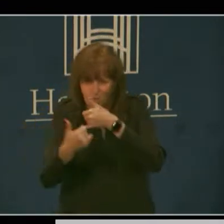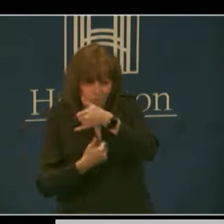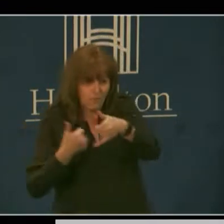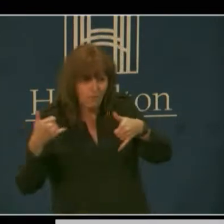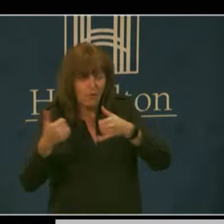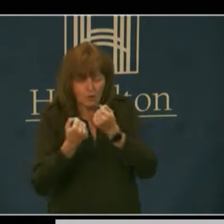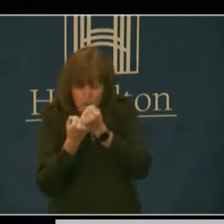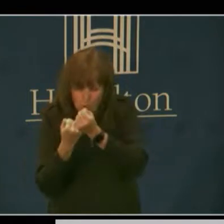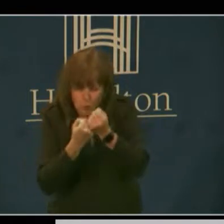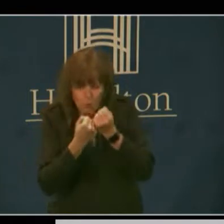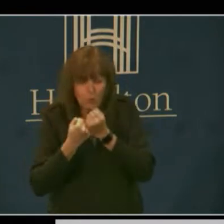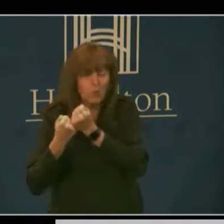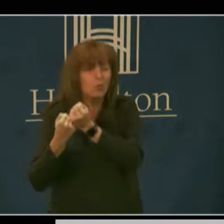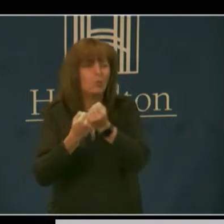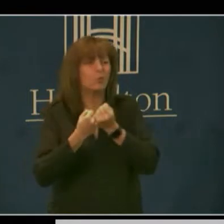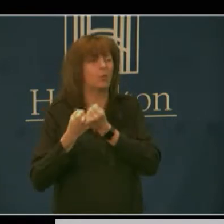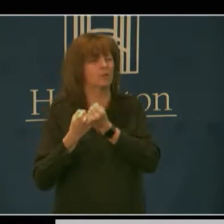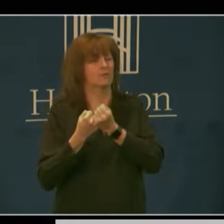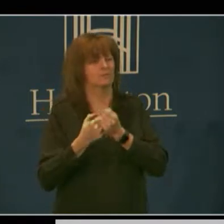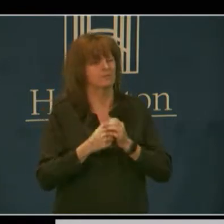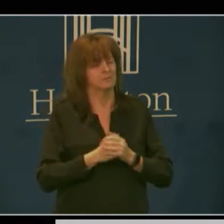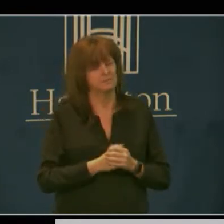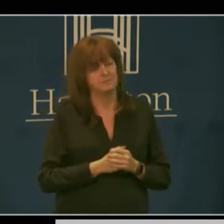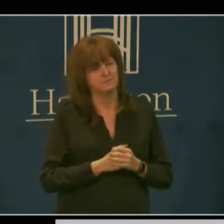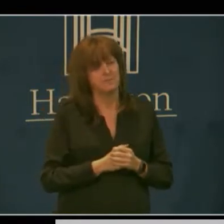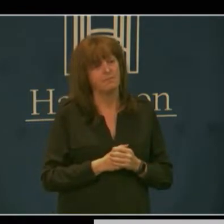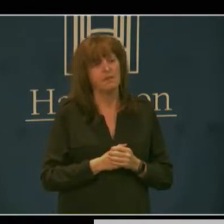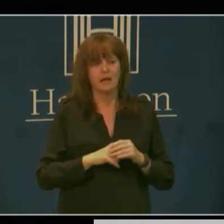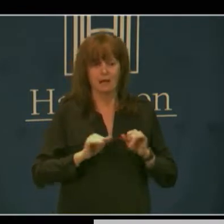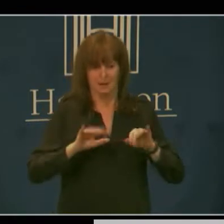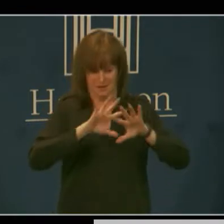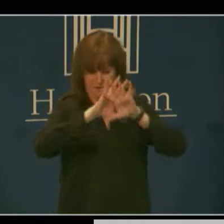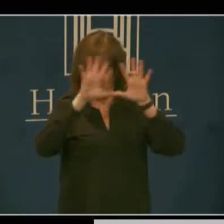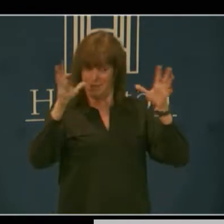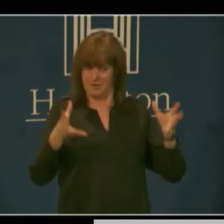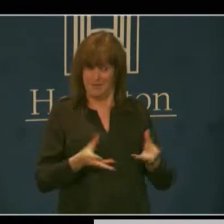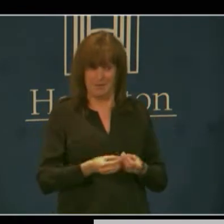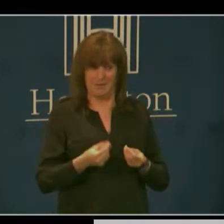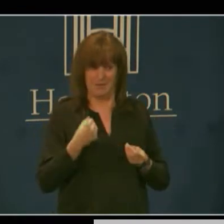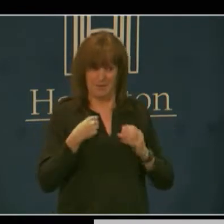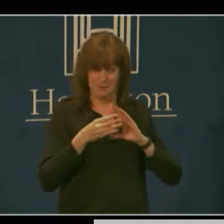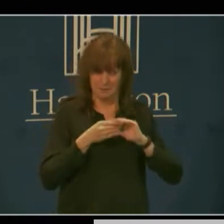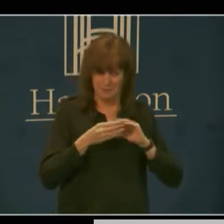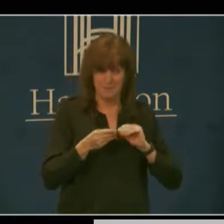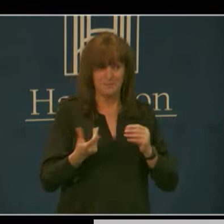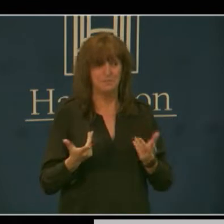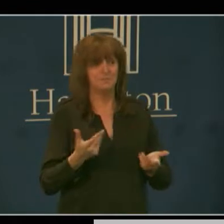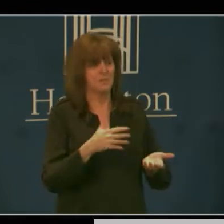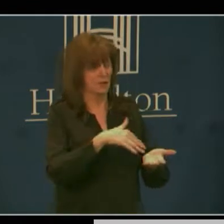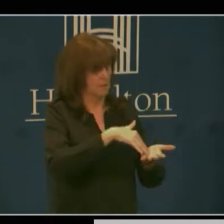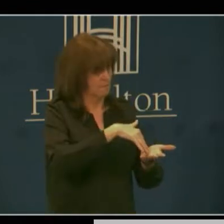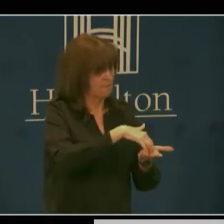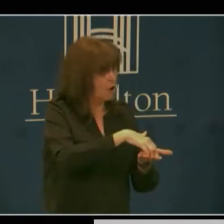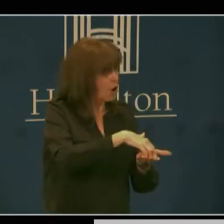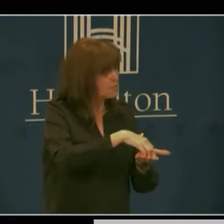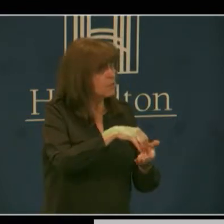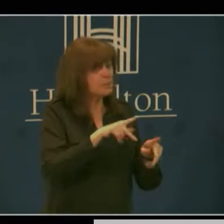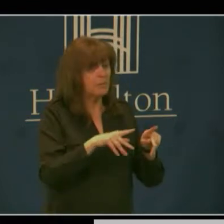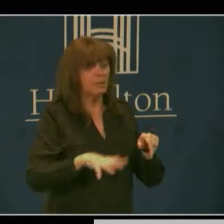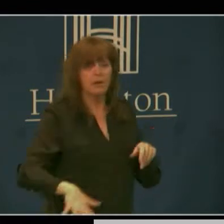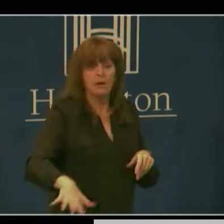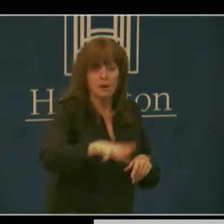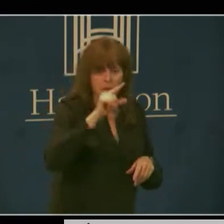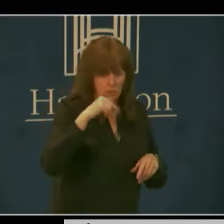in short, a number of things are happening for vulnerable residents in Hamilton. And most importantly, we feel that we are incredibly ready as a